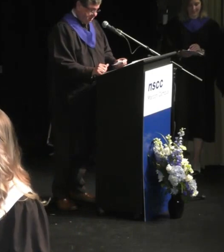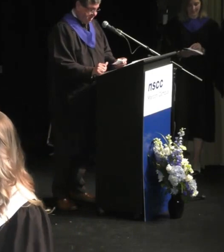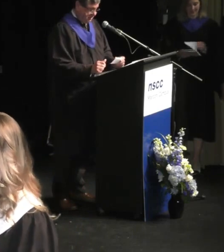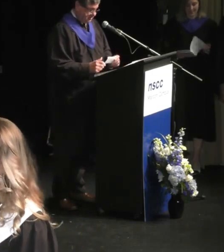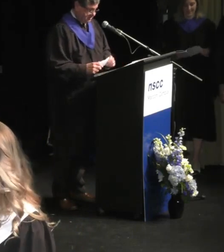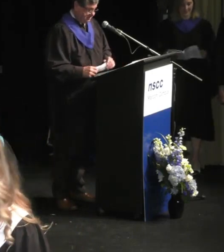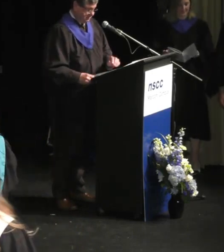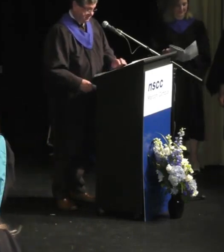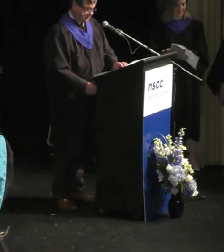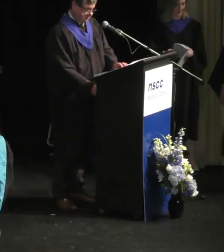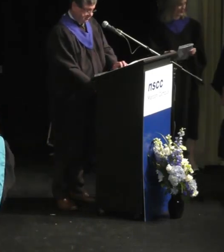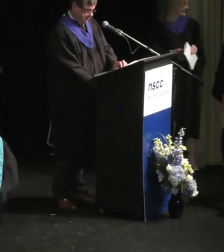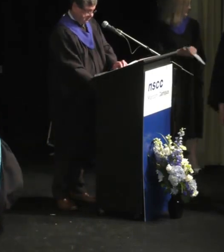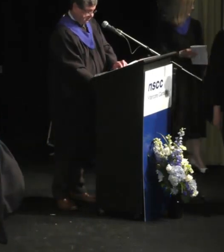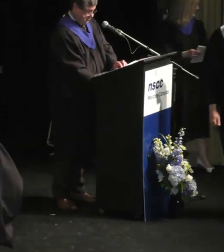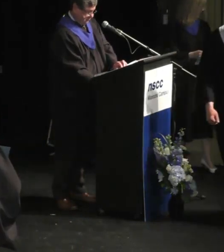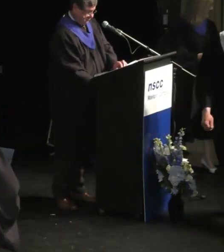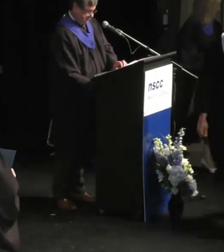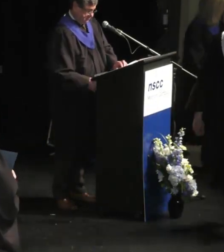Justin Yates.